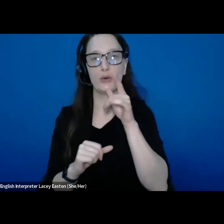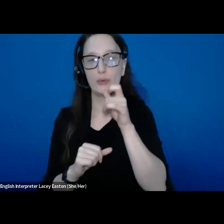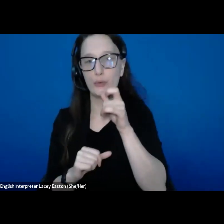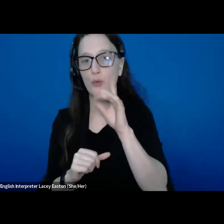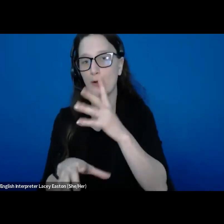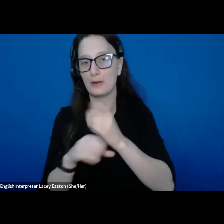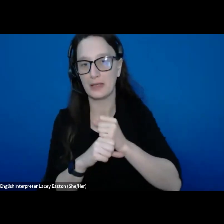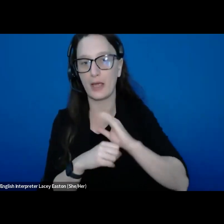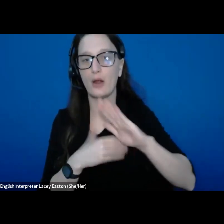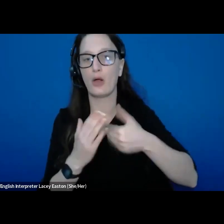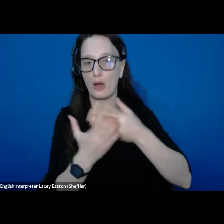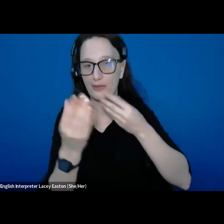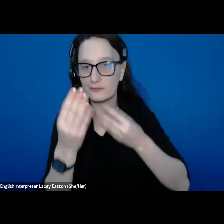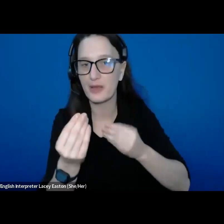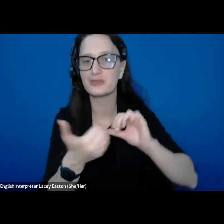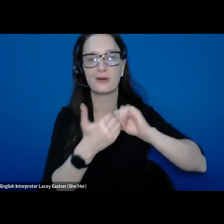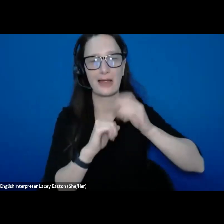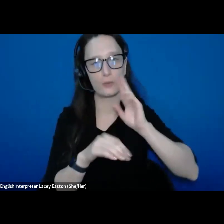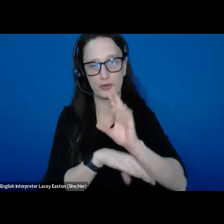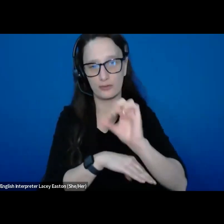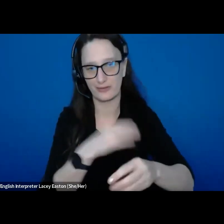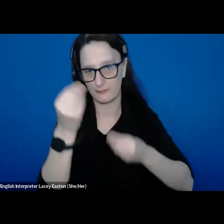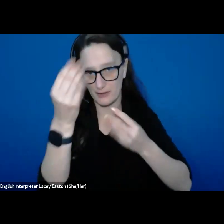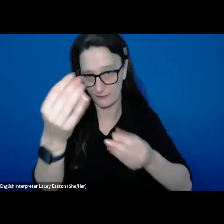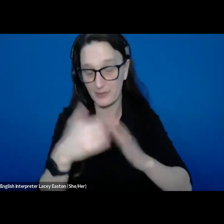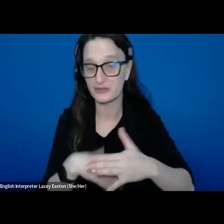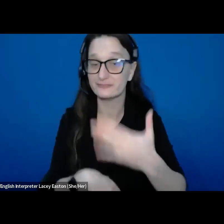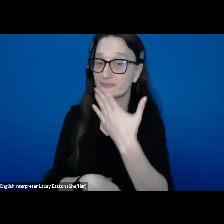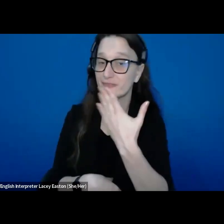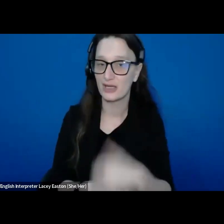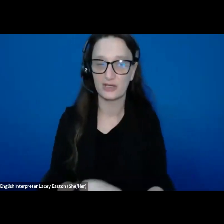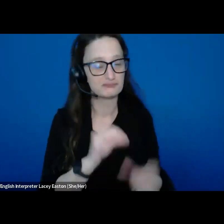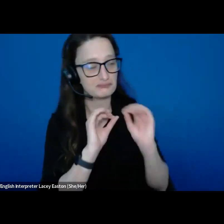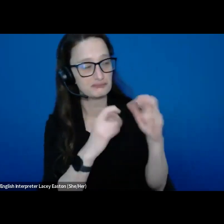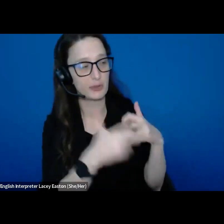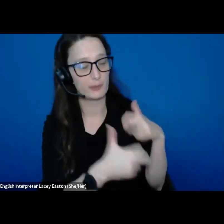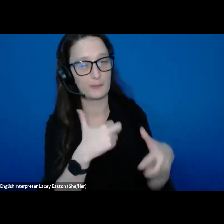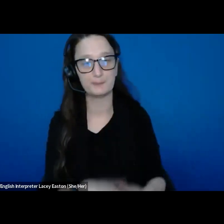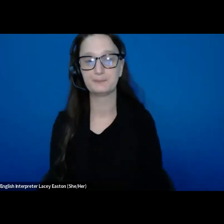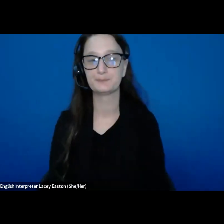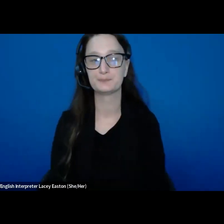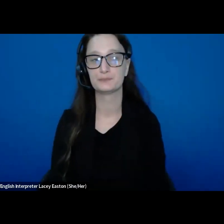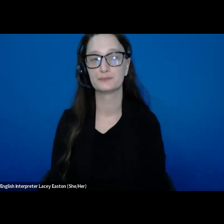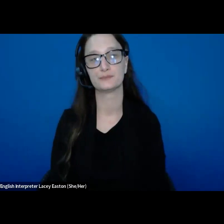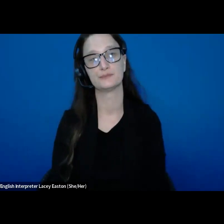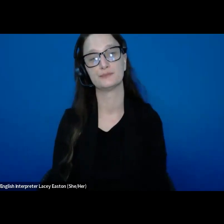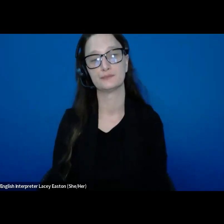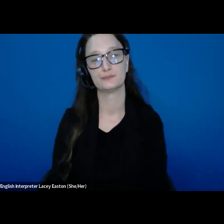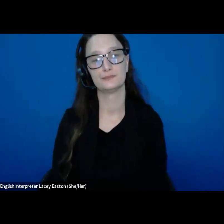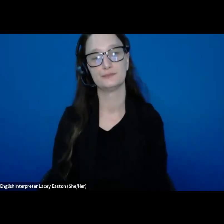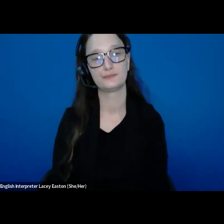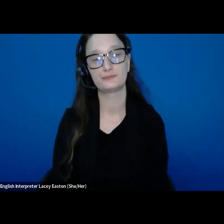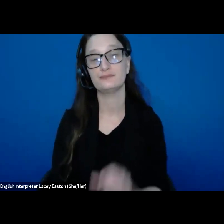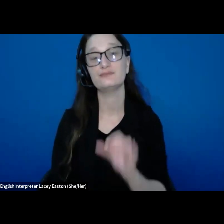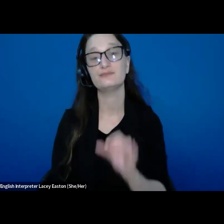and how we'll be using it. Thanks, John. No problem. Yeah, it's very important. Again, if people want